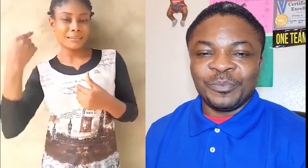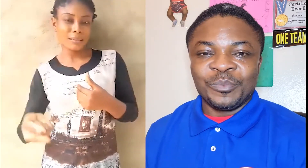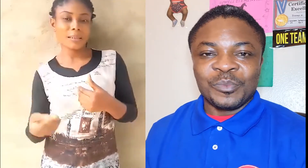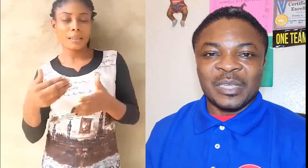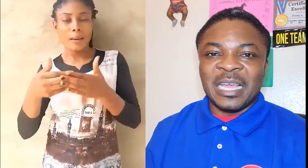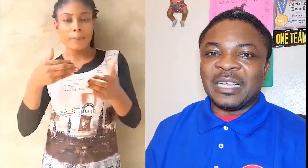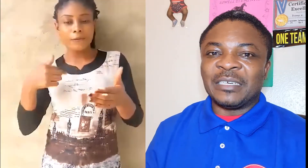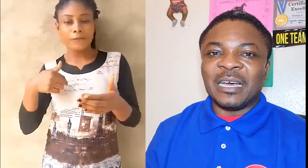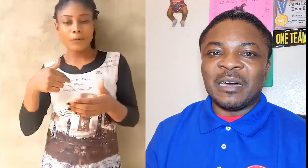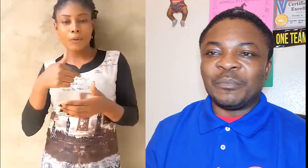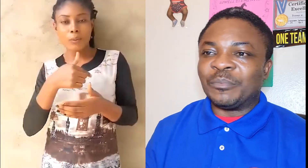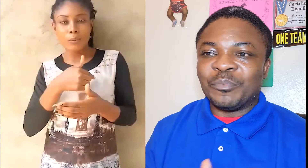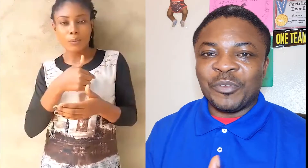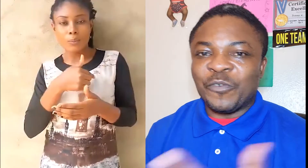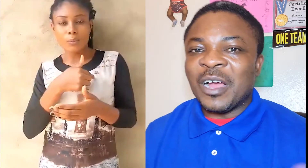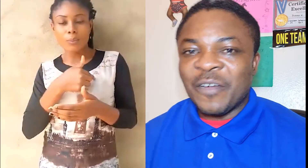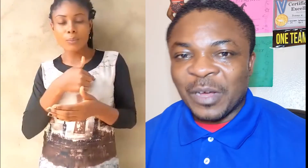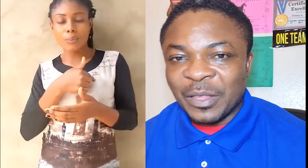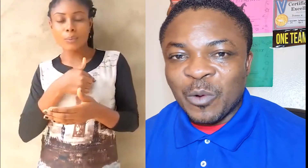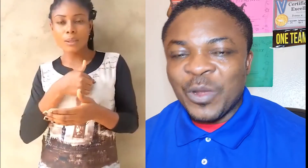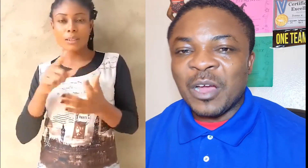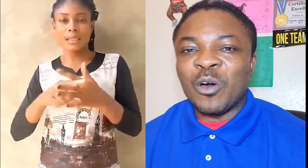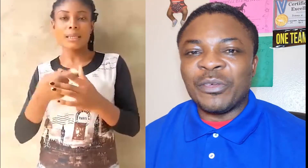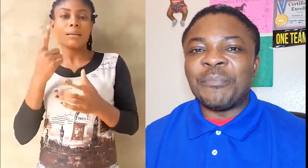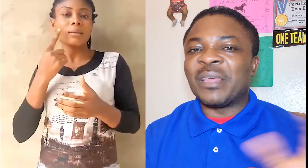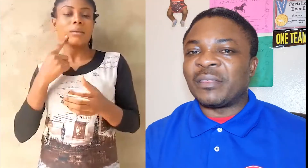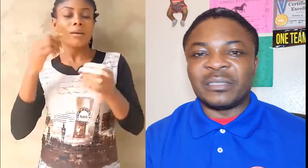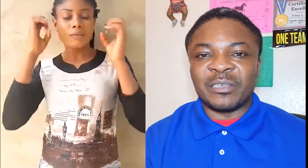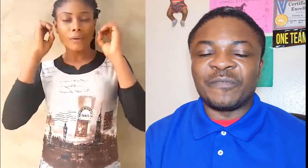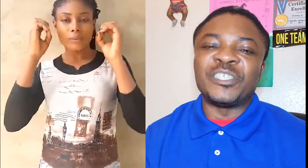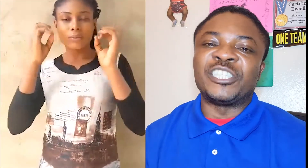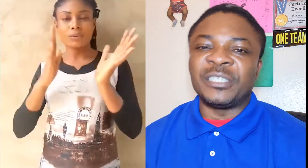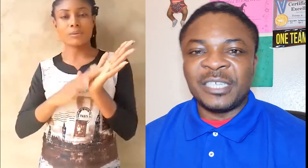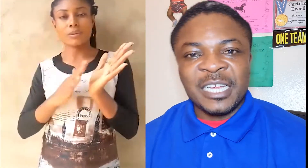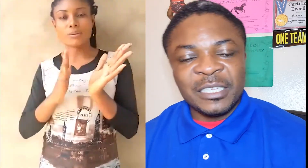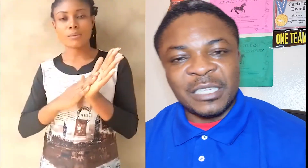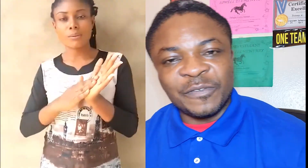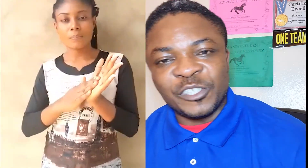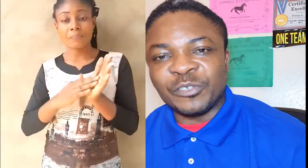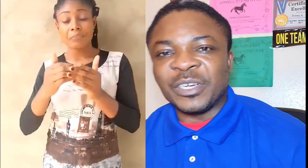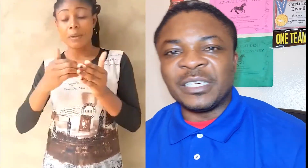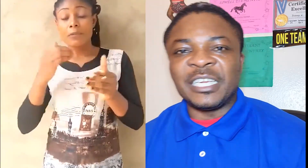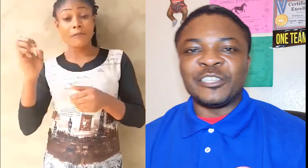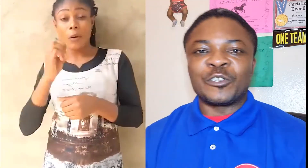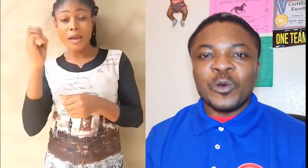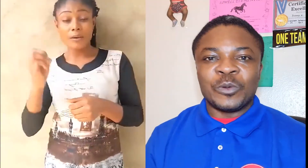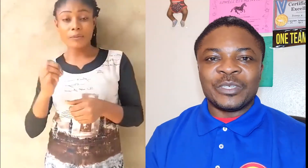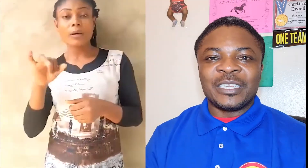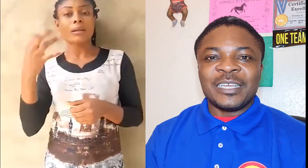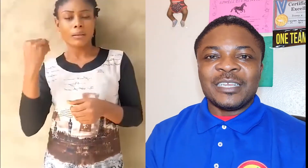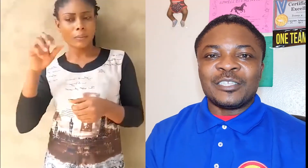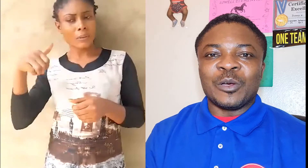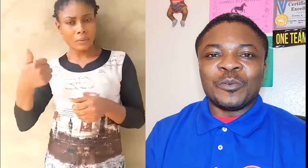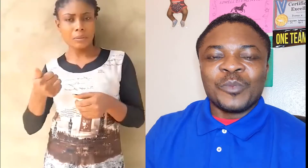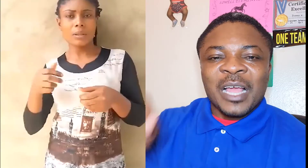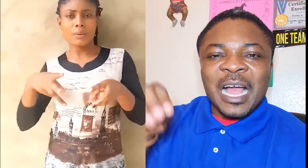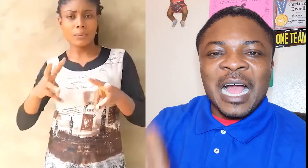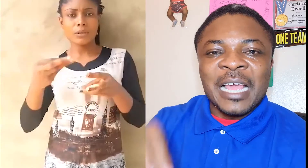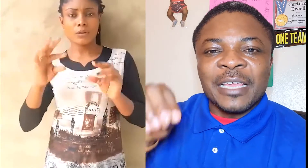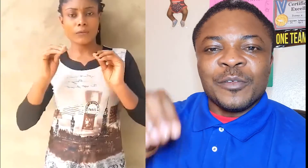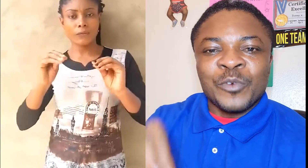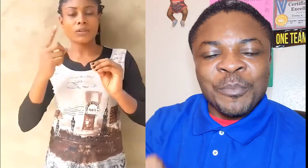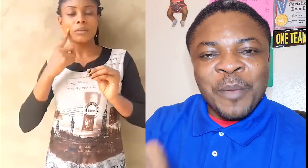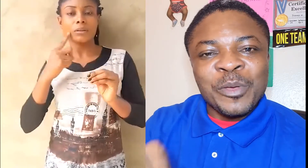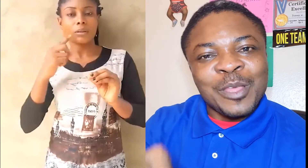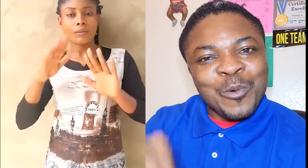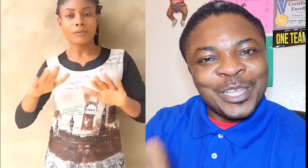schools, and before ever there were other methods of teaching deaf children in school. So